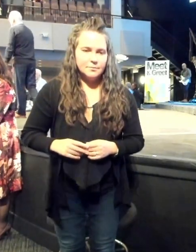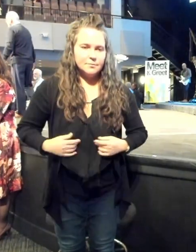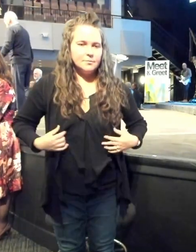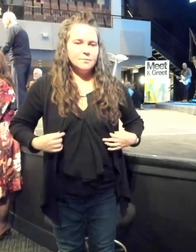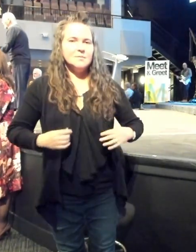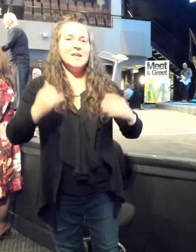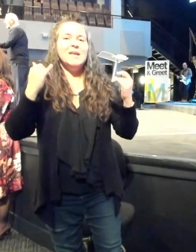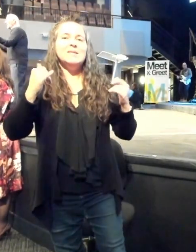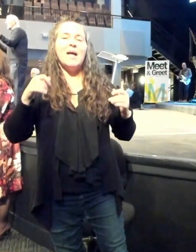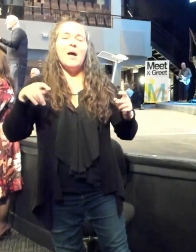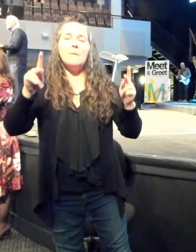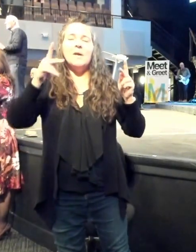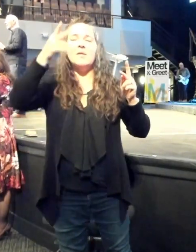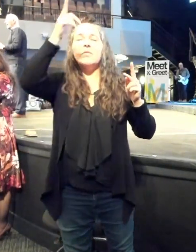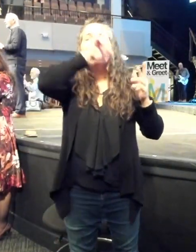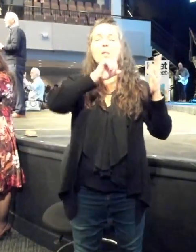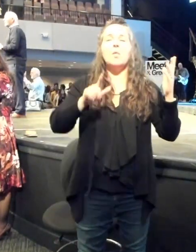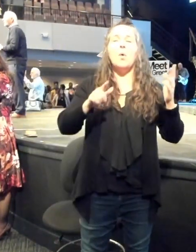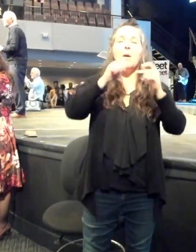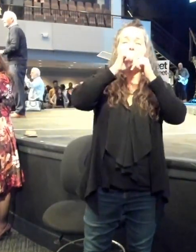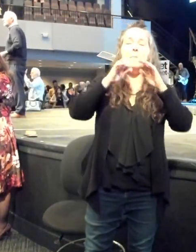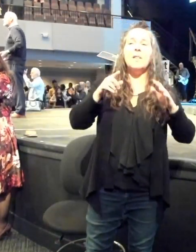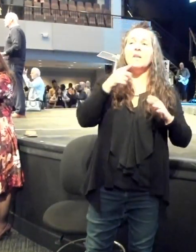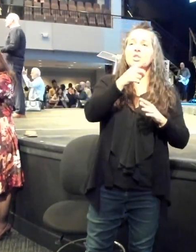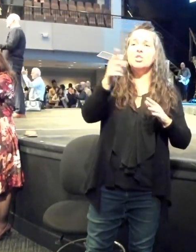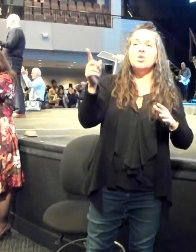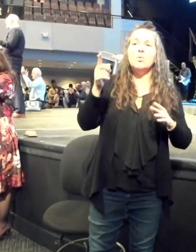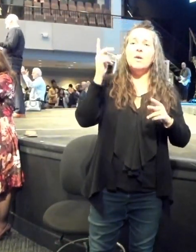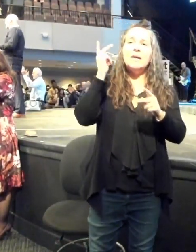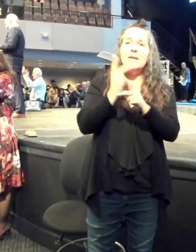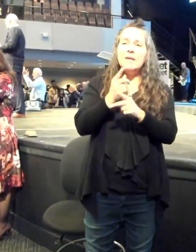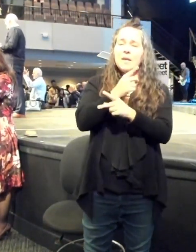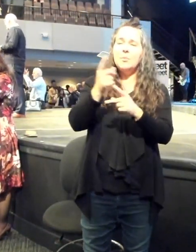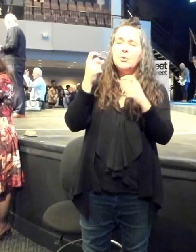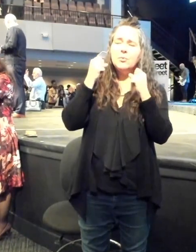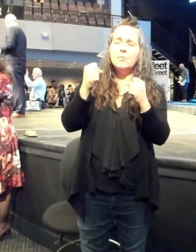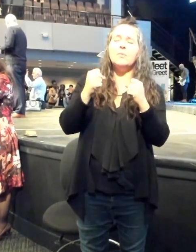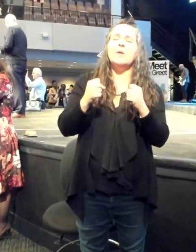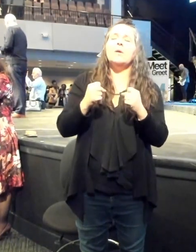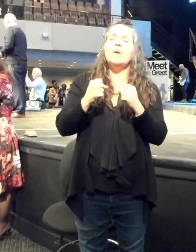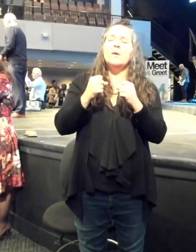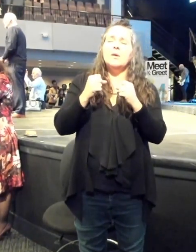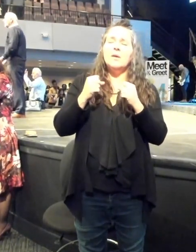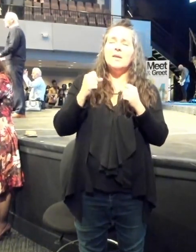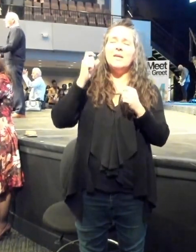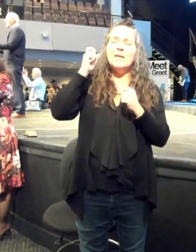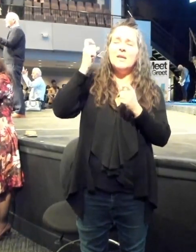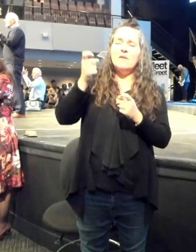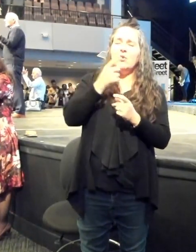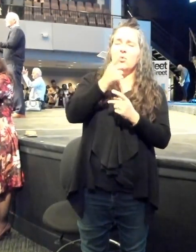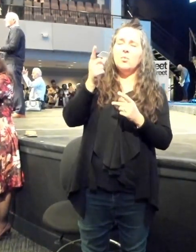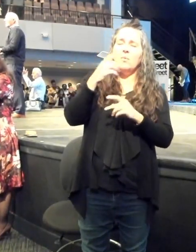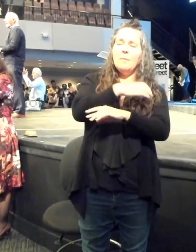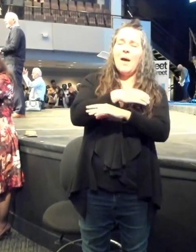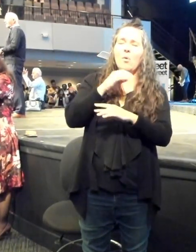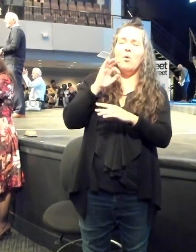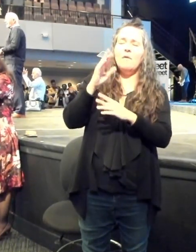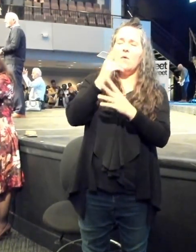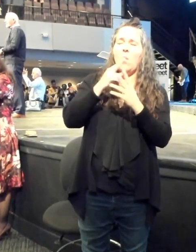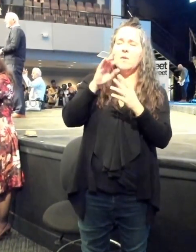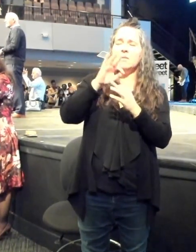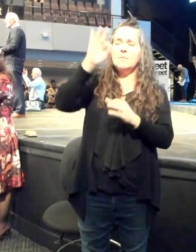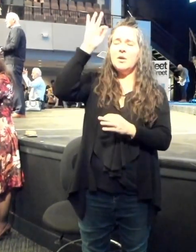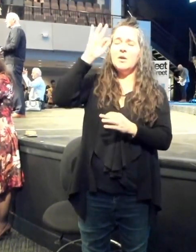Now may the Lord God Almighty bless you and keep you. May He strengthen you through the power of His Holy Spirit. May you walk this week in the